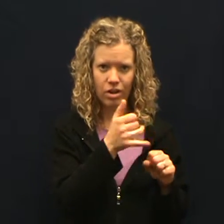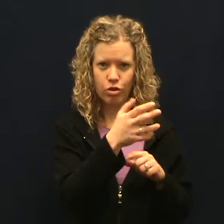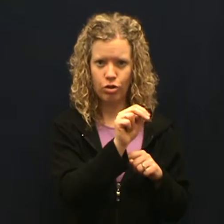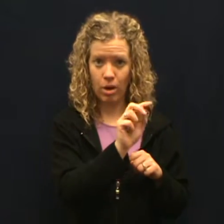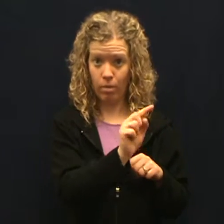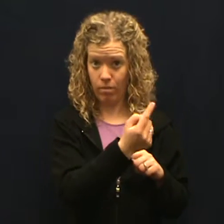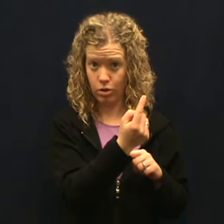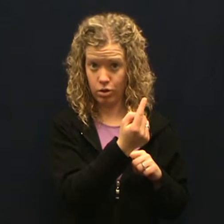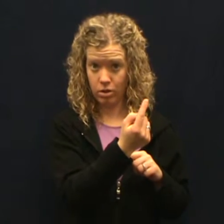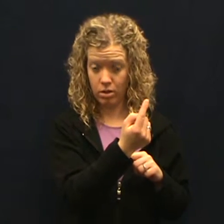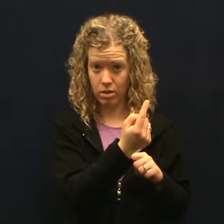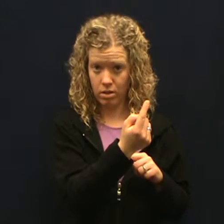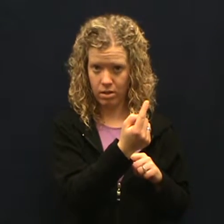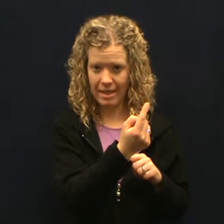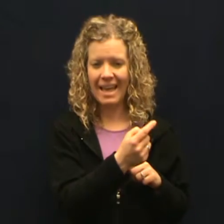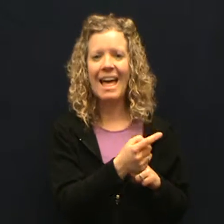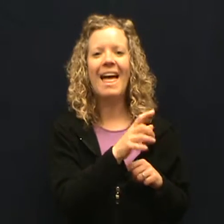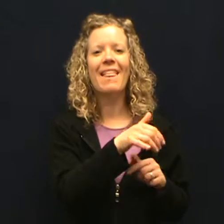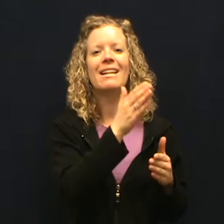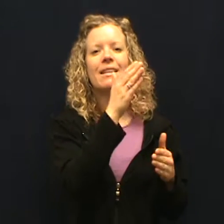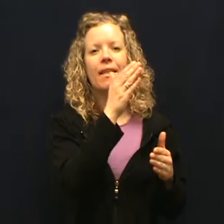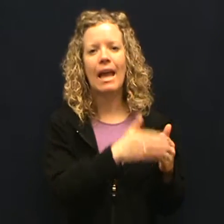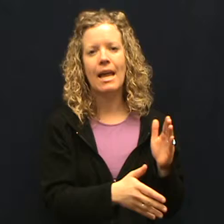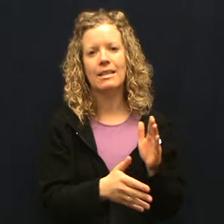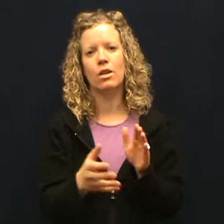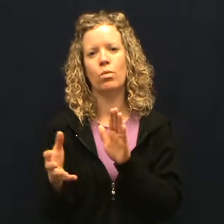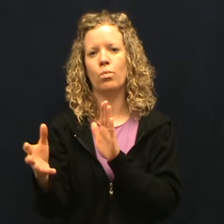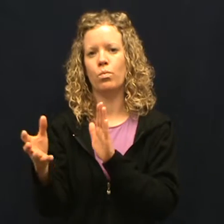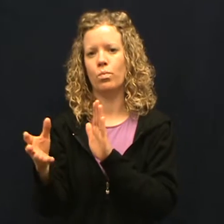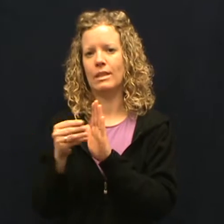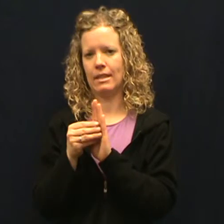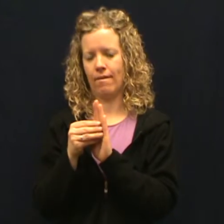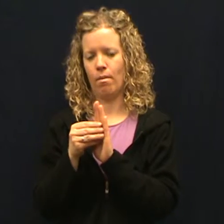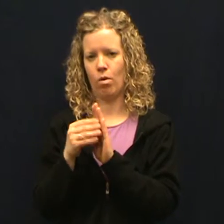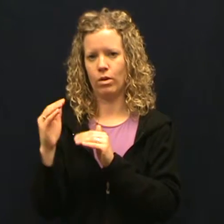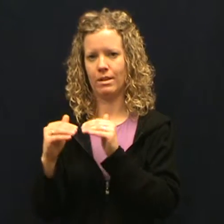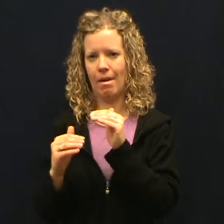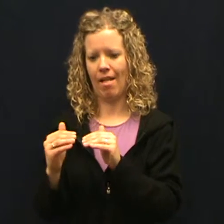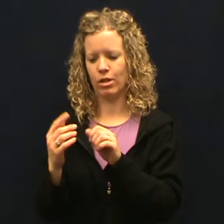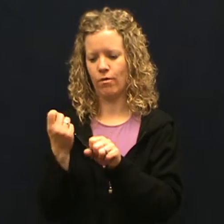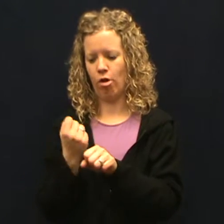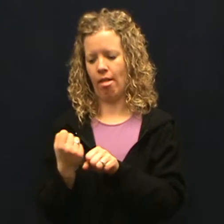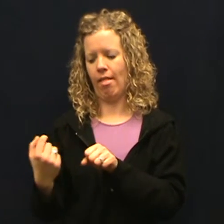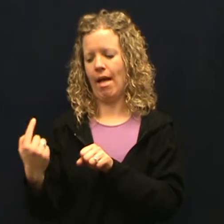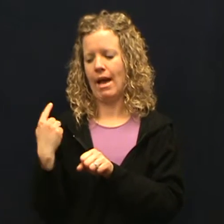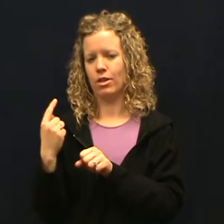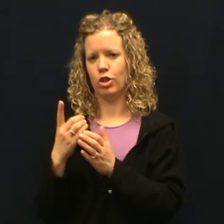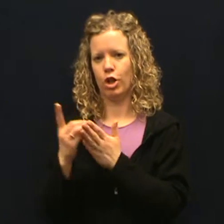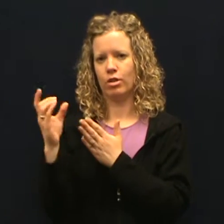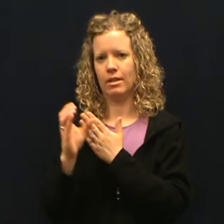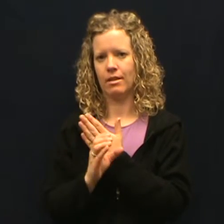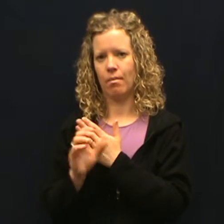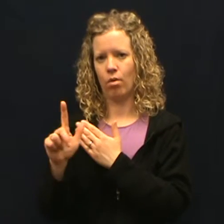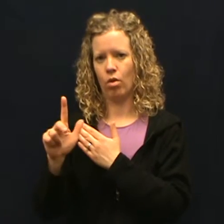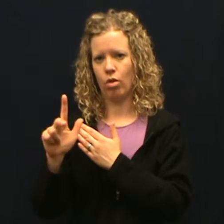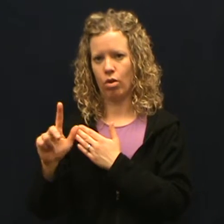1, was our ending receivables balance for last year, December 31. So you take your